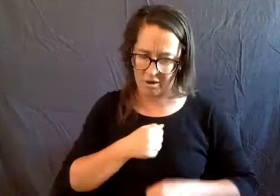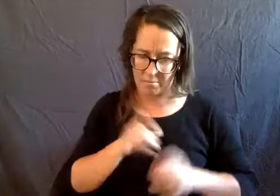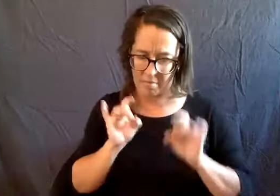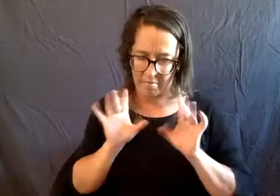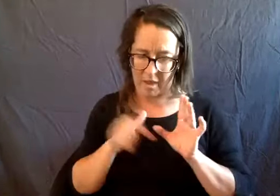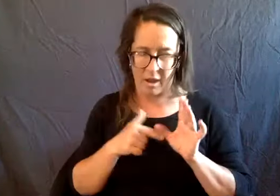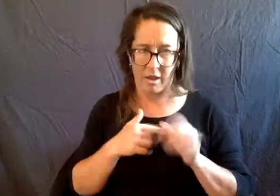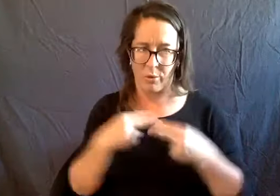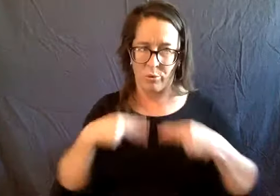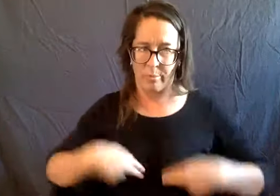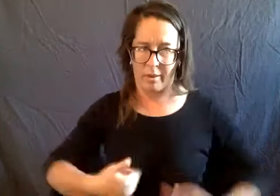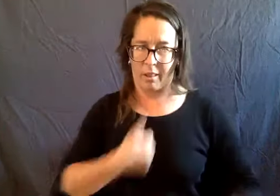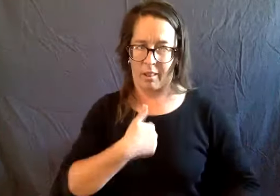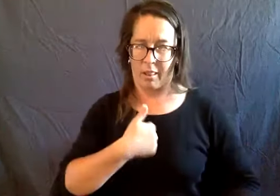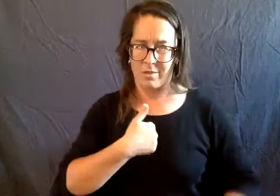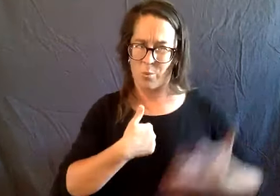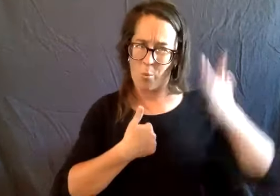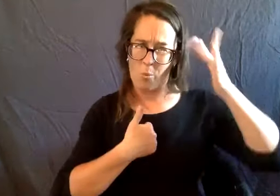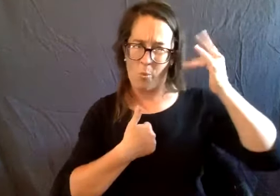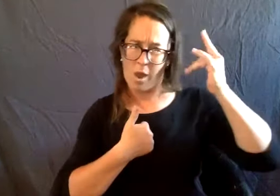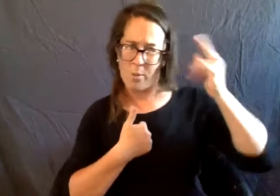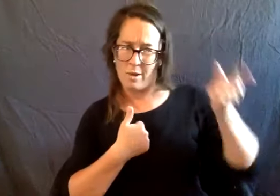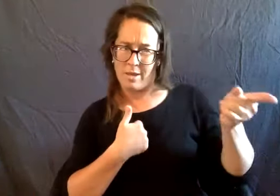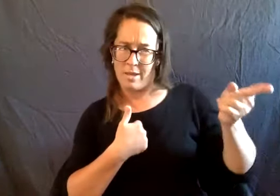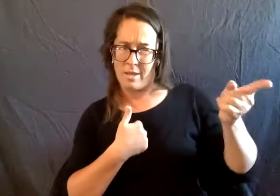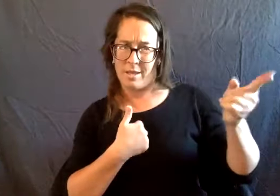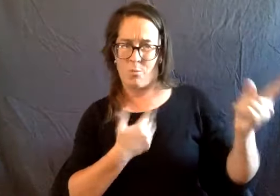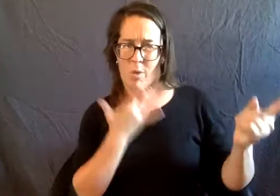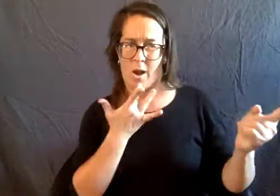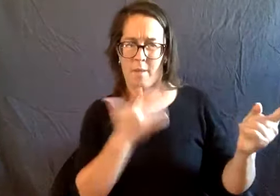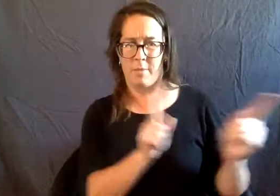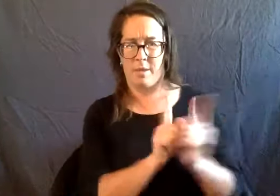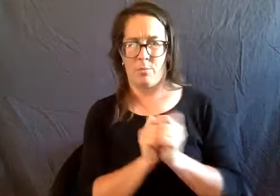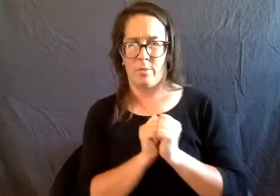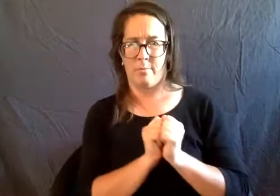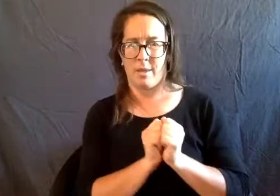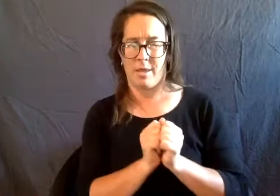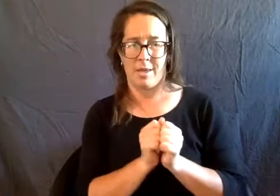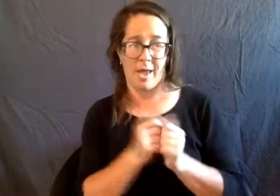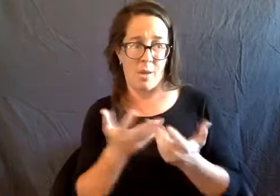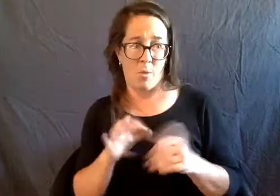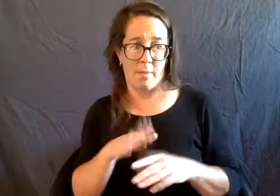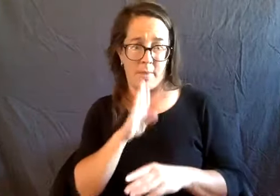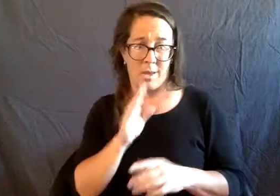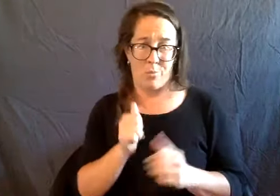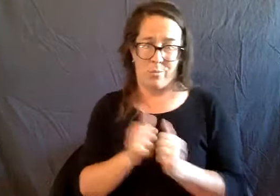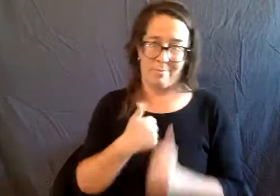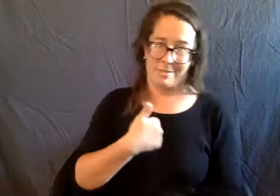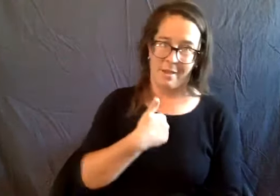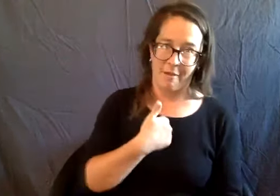being was. So why would he want to be with me when I didn't even want to be with me? And I'm going to Al-Anon